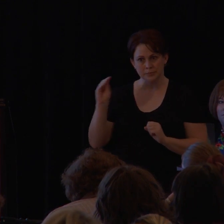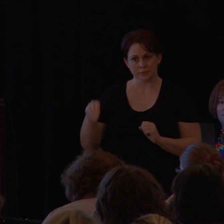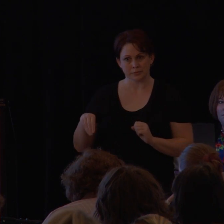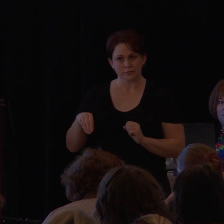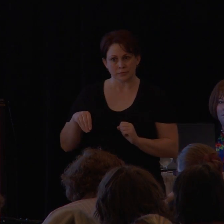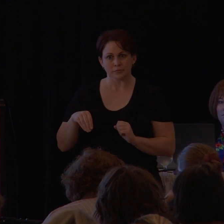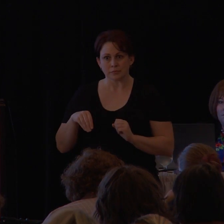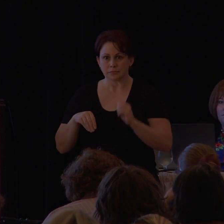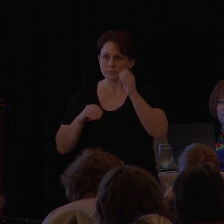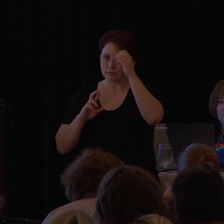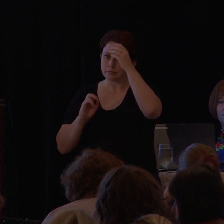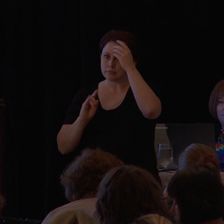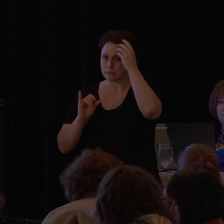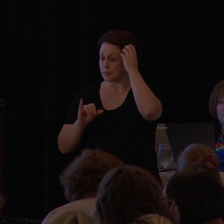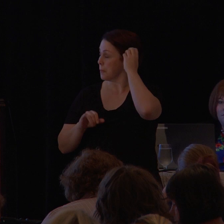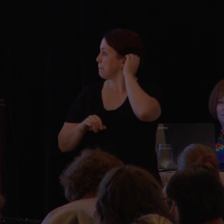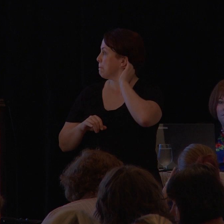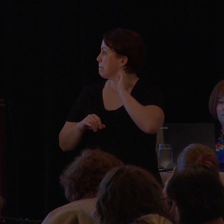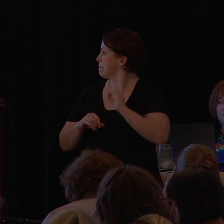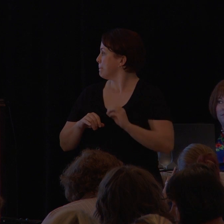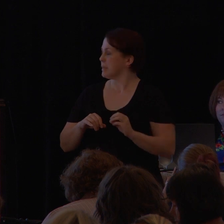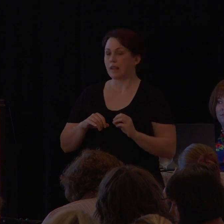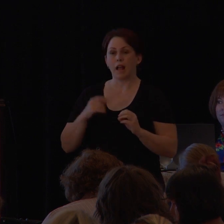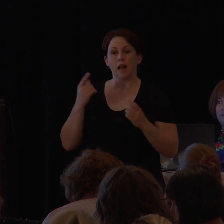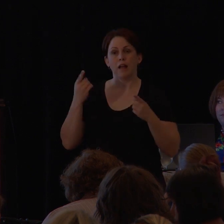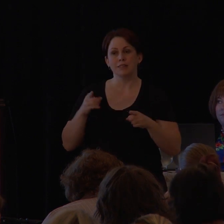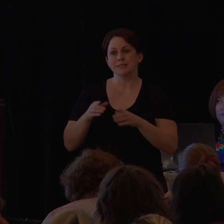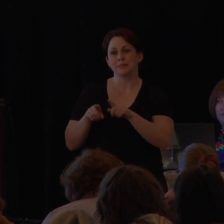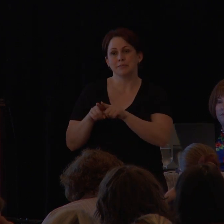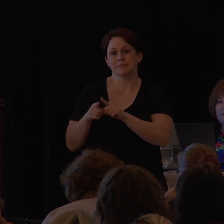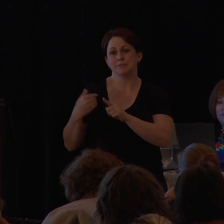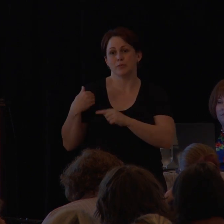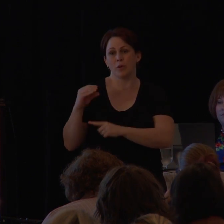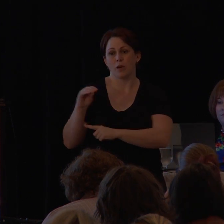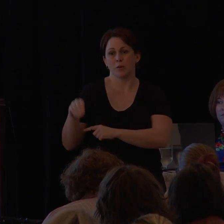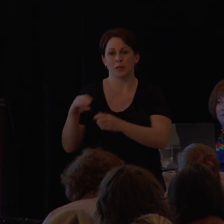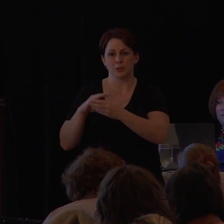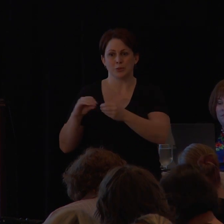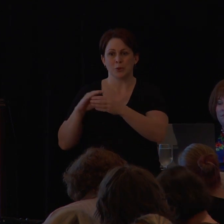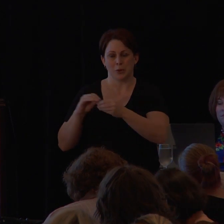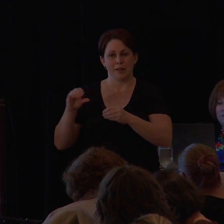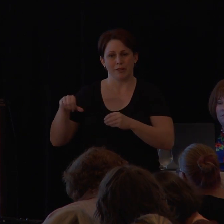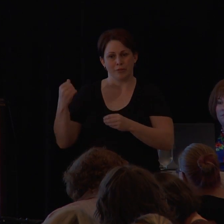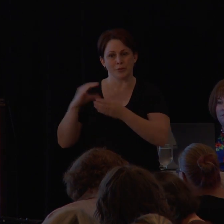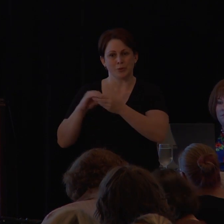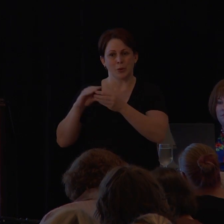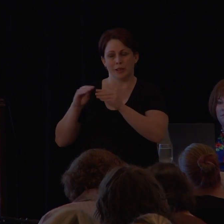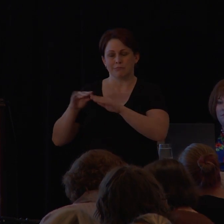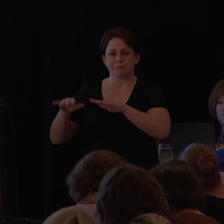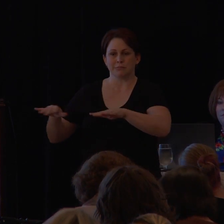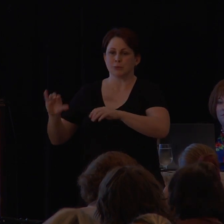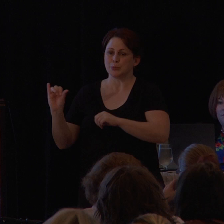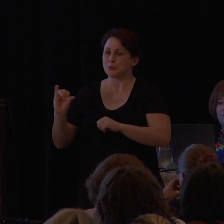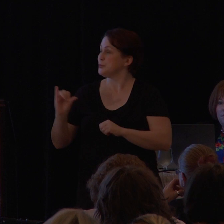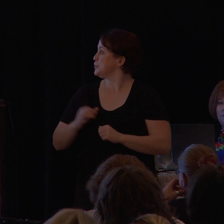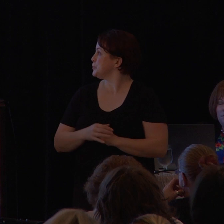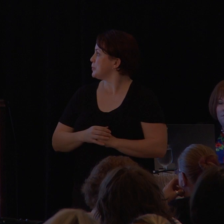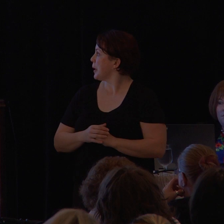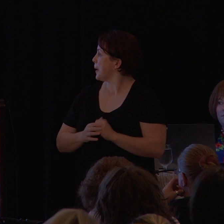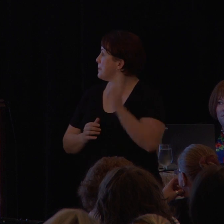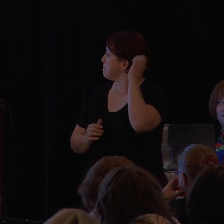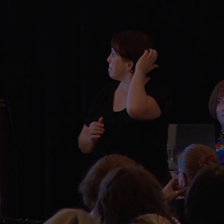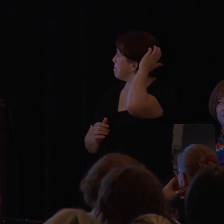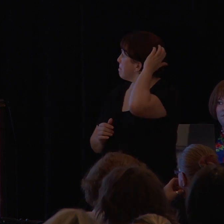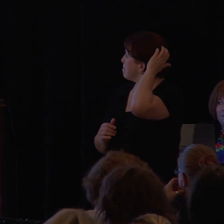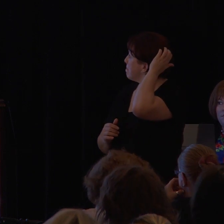commit suicide. And there was a high-profile case in Ottawa along those lines, and many other places as well. All right,